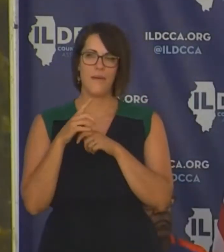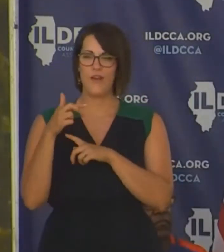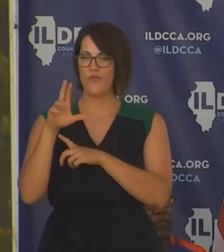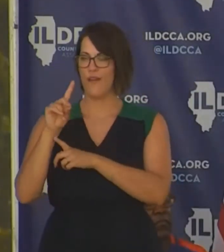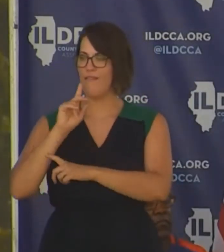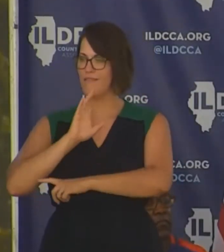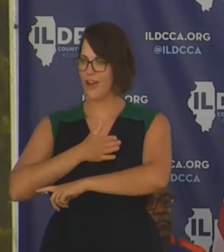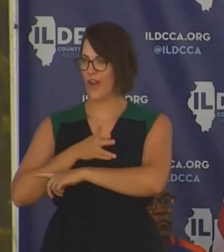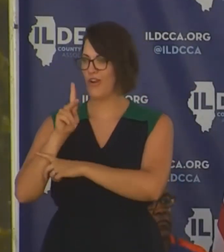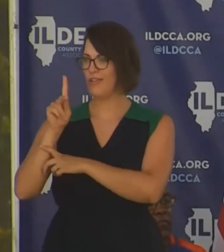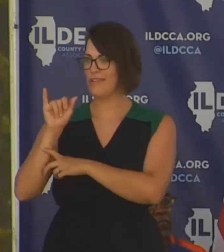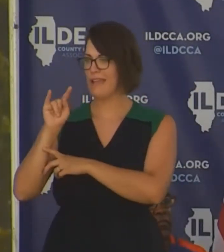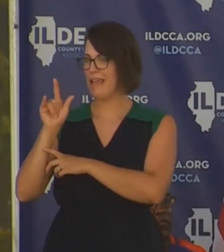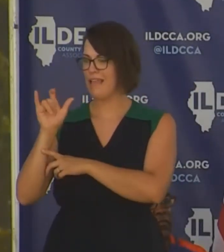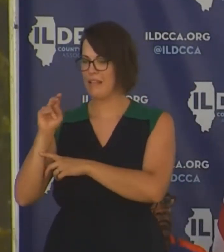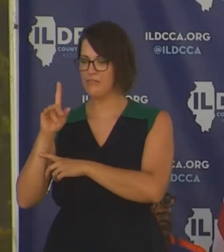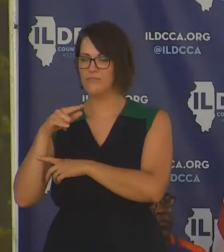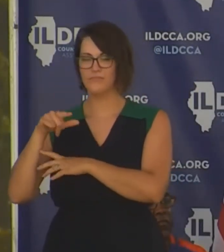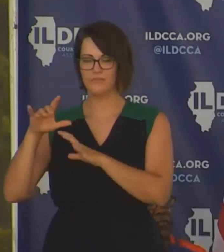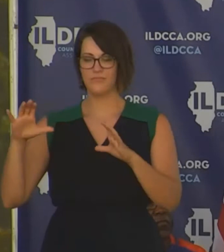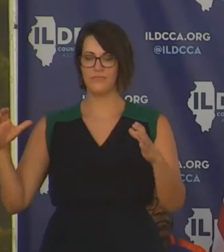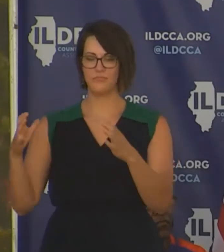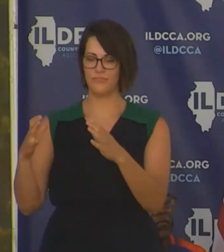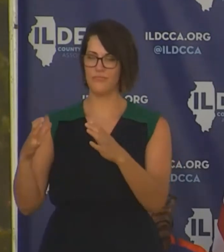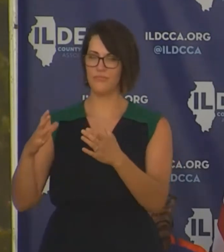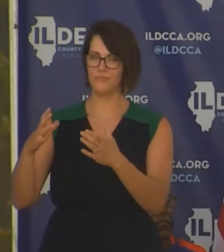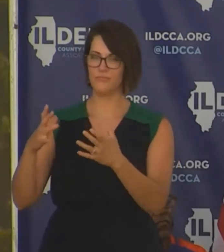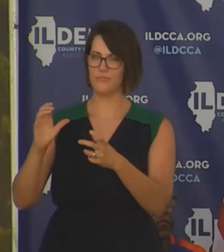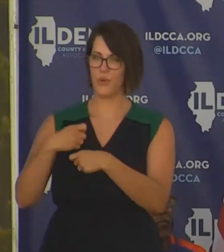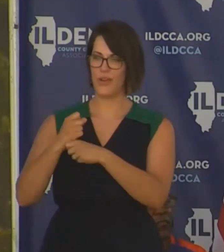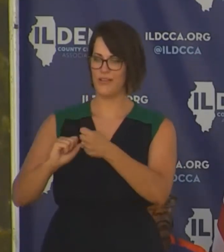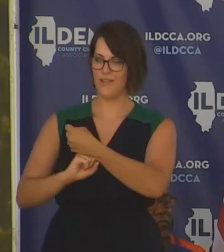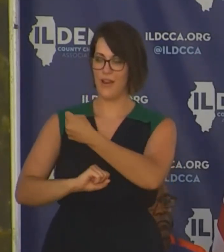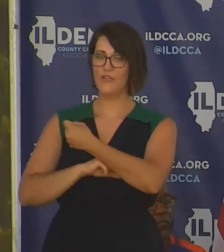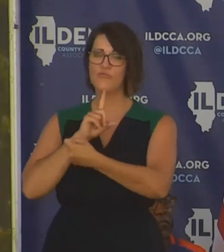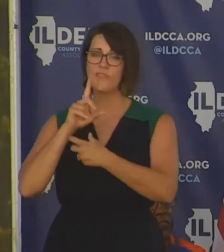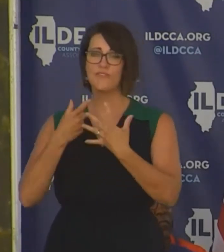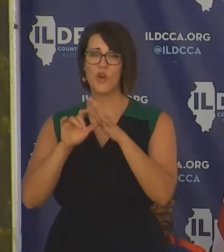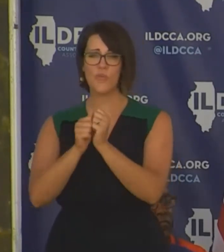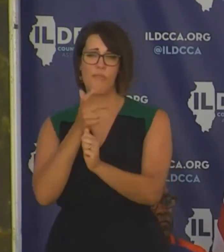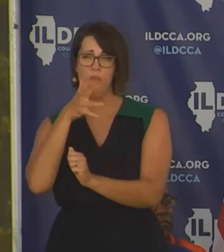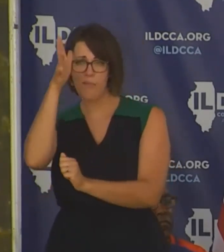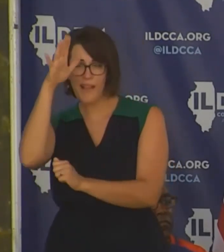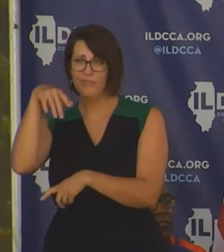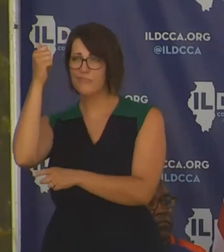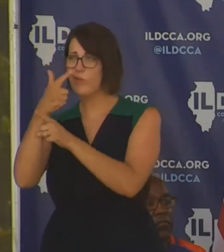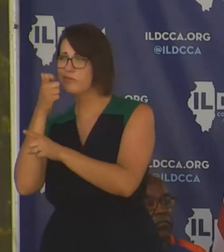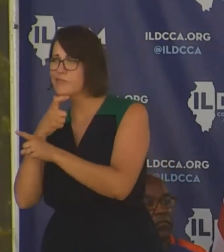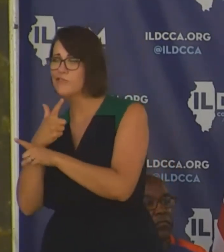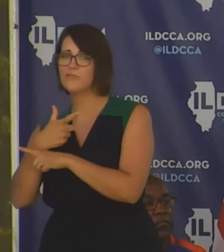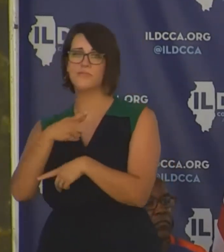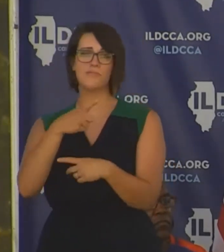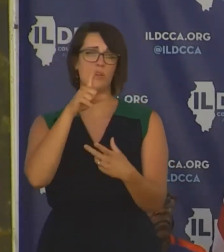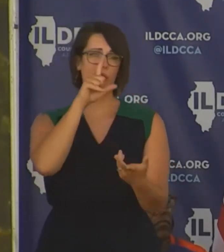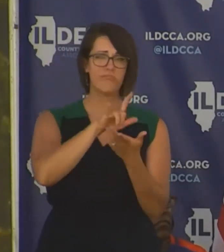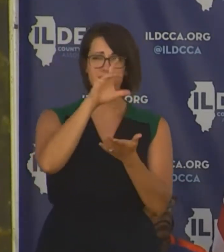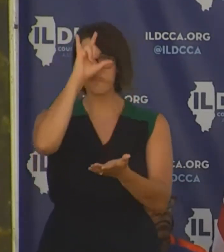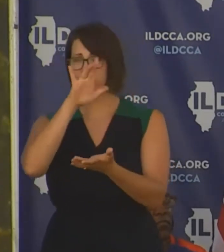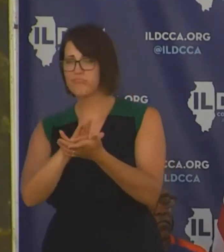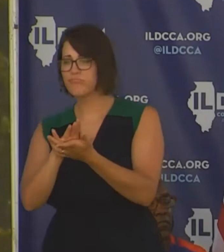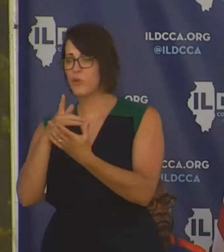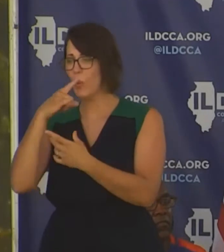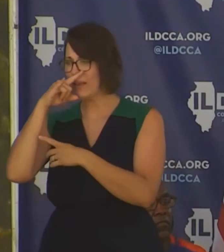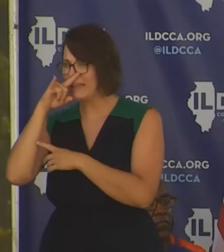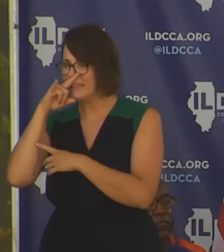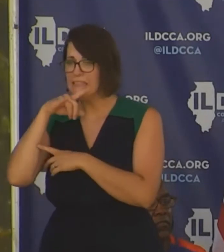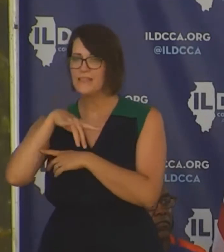granddaughter, Caitlin. You had a foundation. Starts with mom and dad, starts with brothers and sisters, starts with your spouse, starts with your kids,